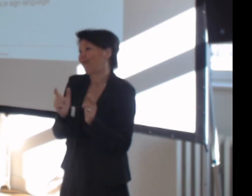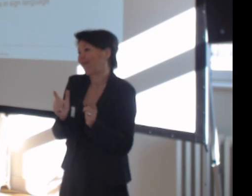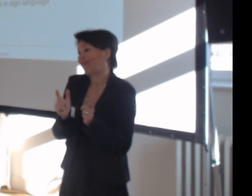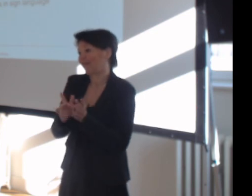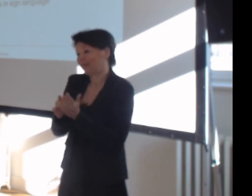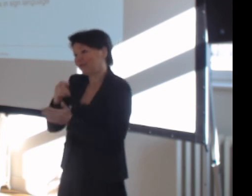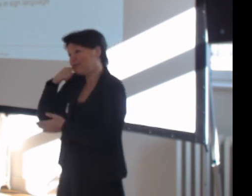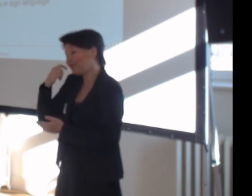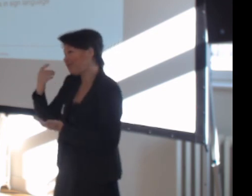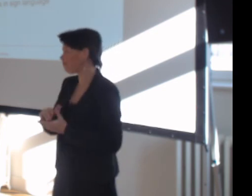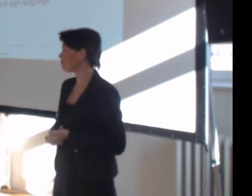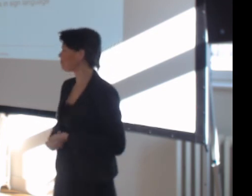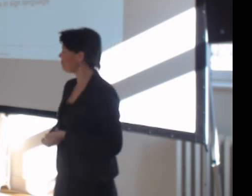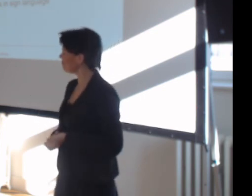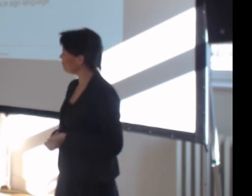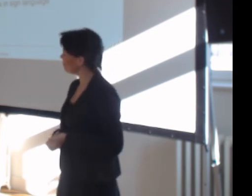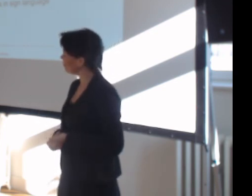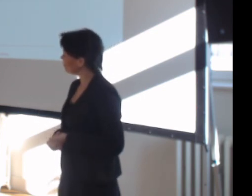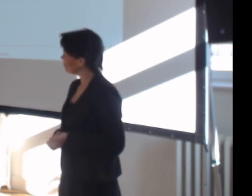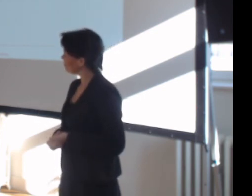Yeah.